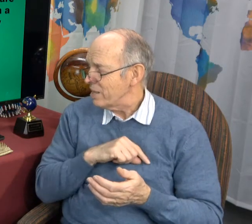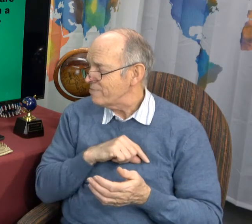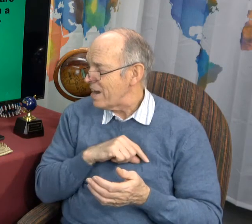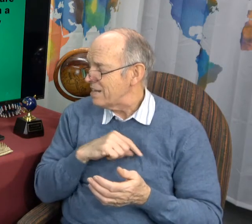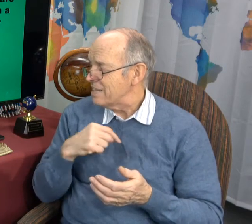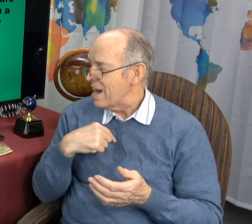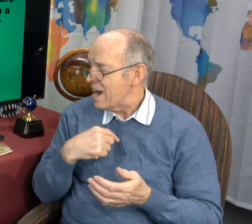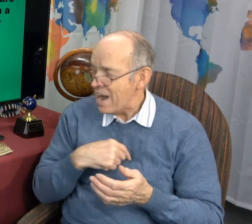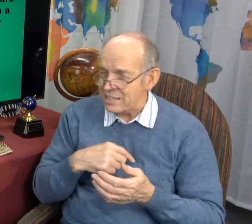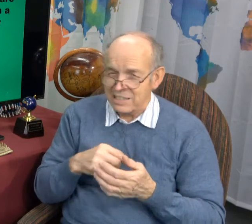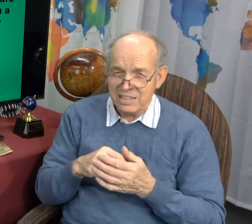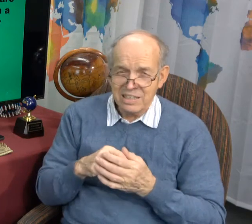disqualified, at